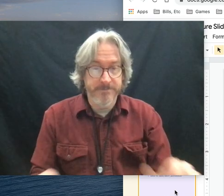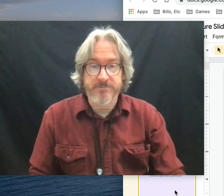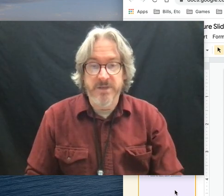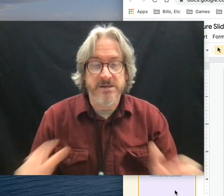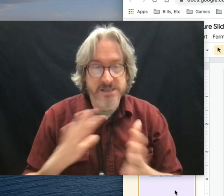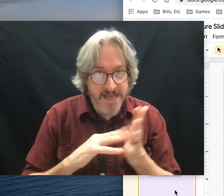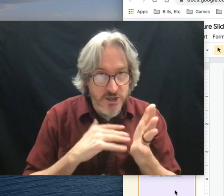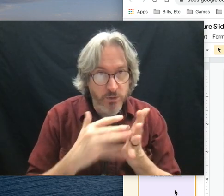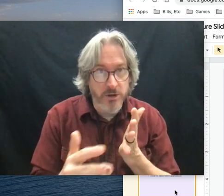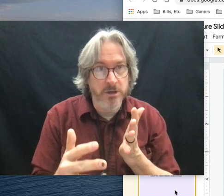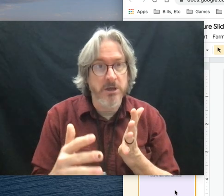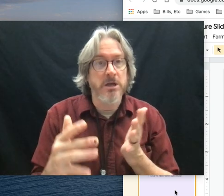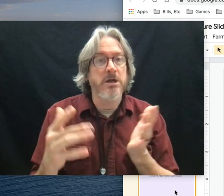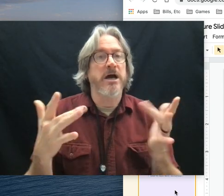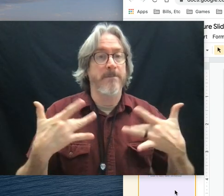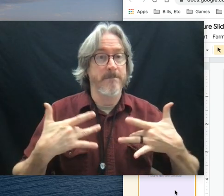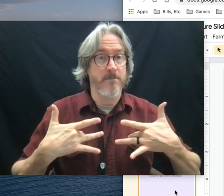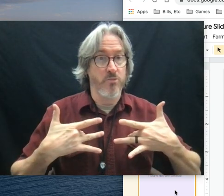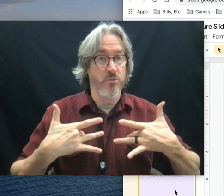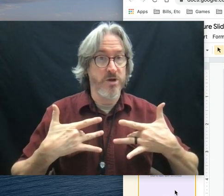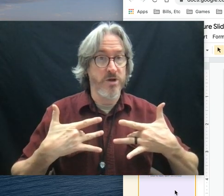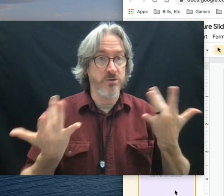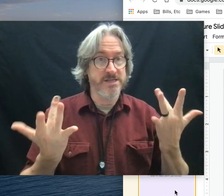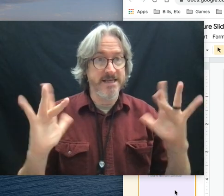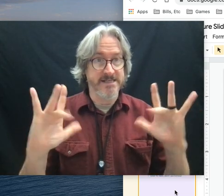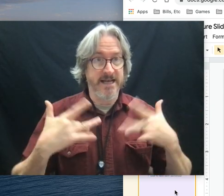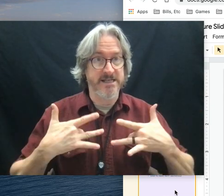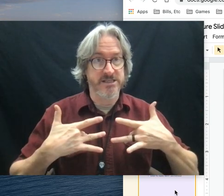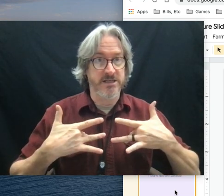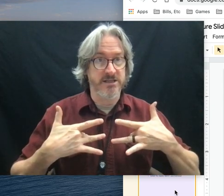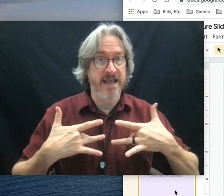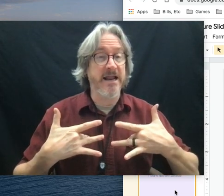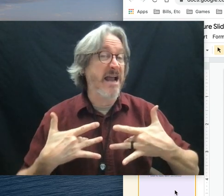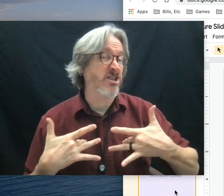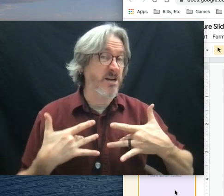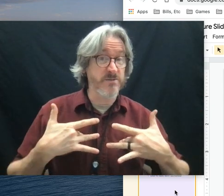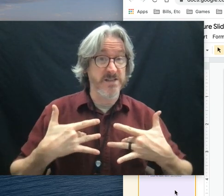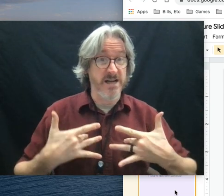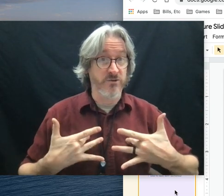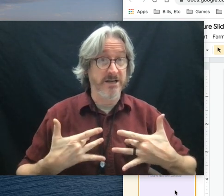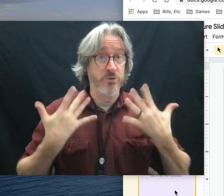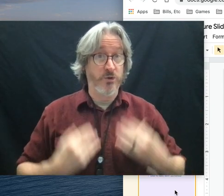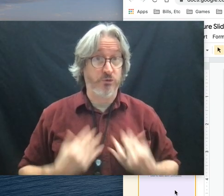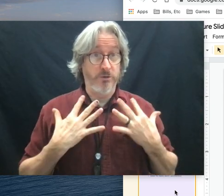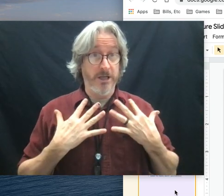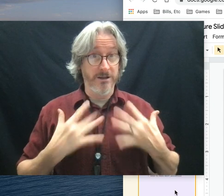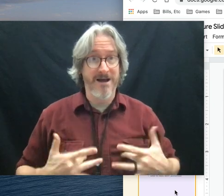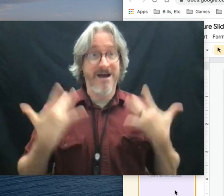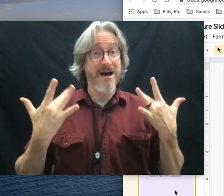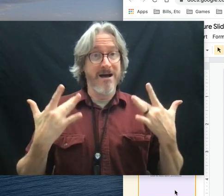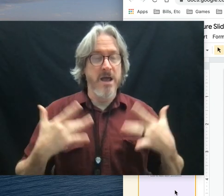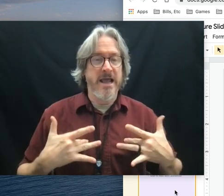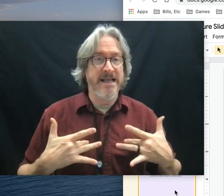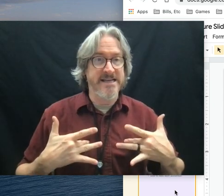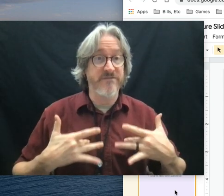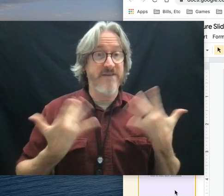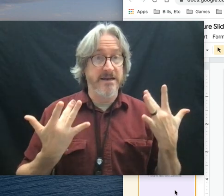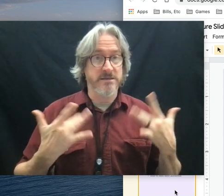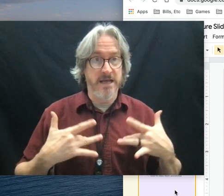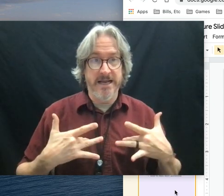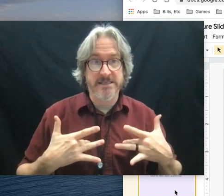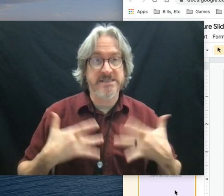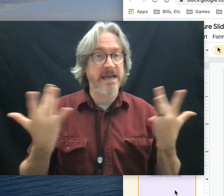it, schedule. We use this, it actually comes from the sign for like to thrill. It's